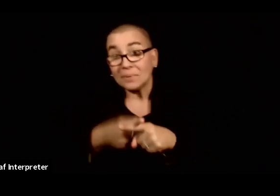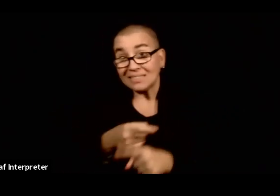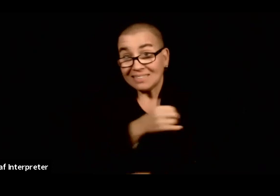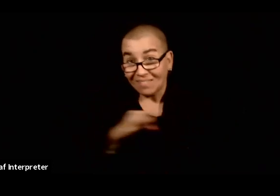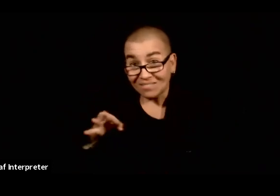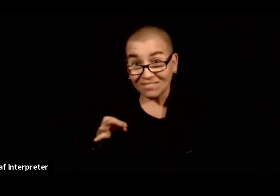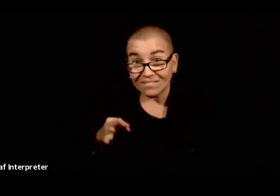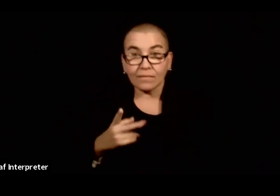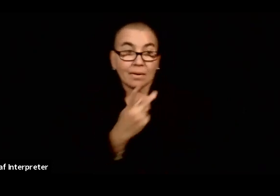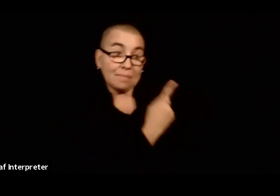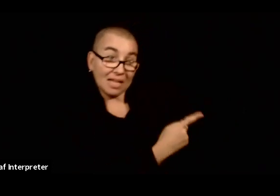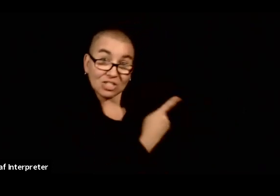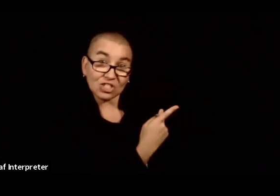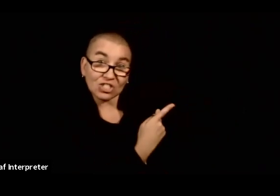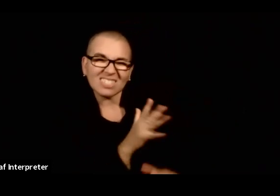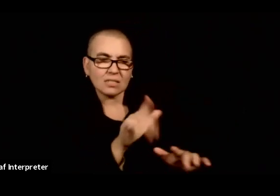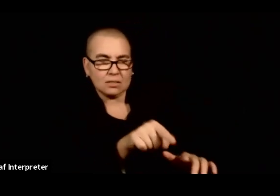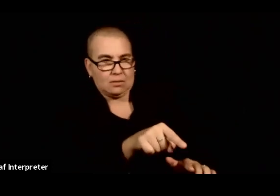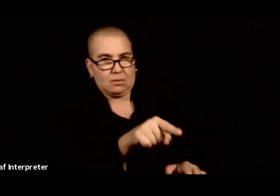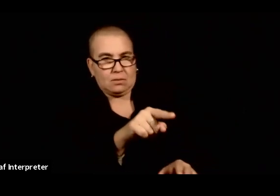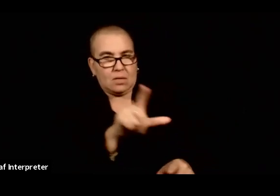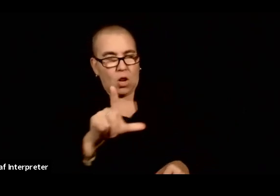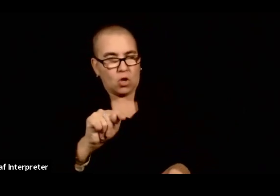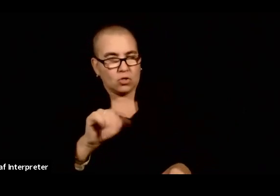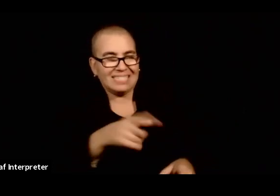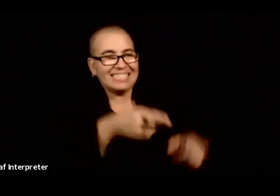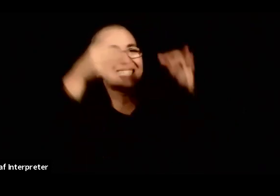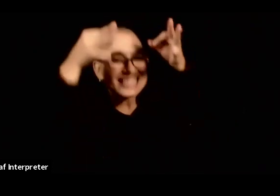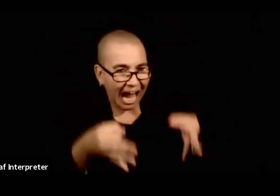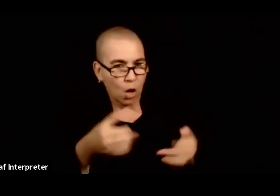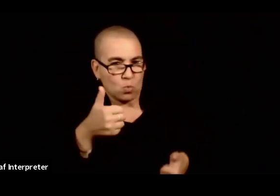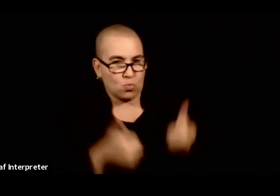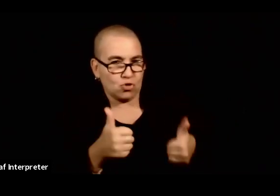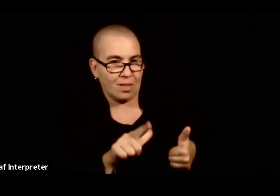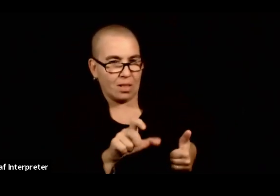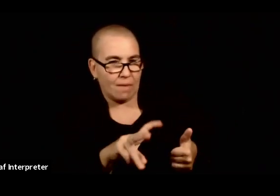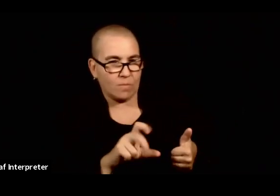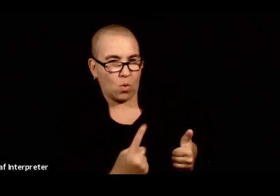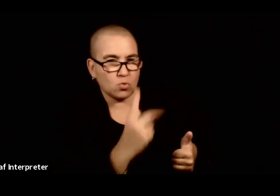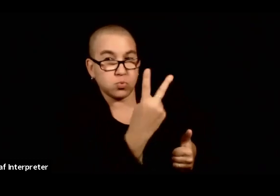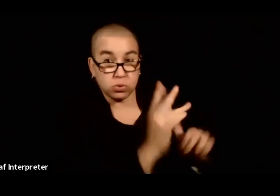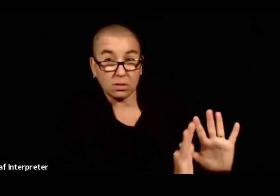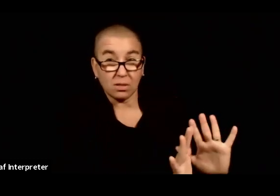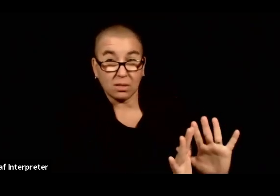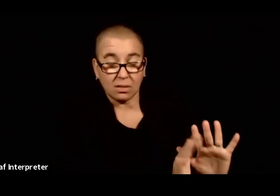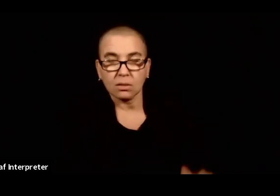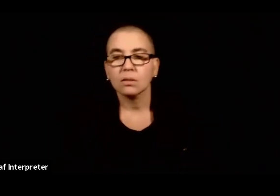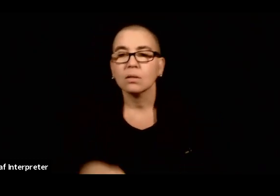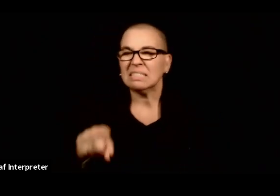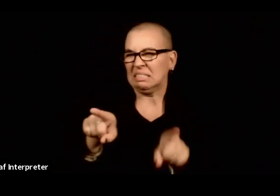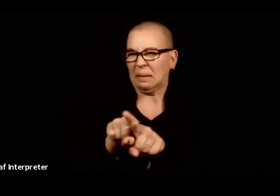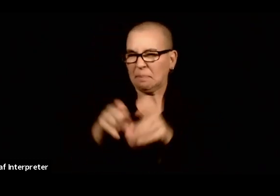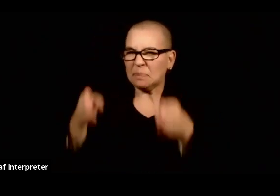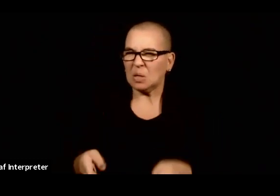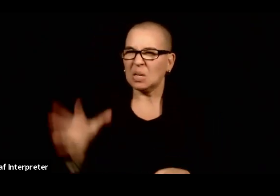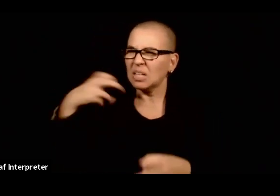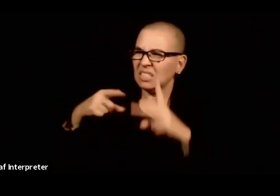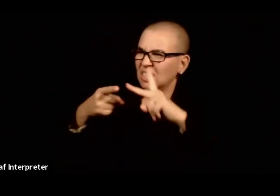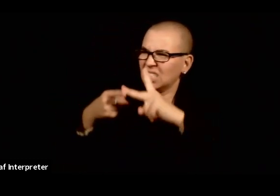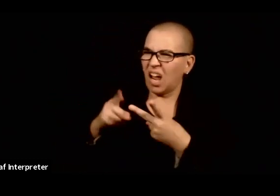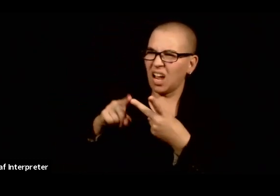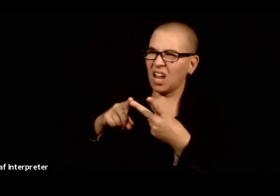And I don't know if Jan would take this or somebody else, but I mean, can you flat out say right now whether you would recommend, if things don't really change, say